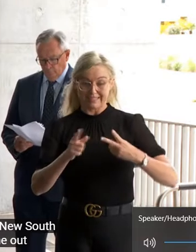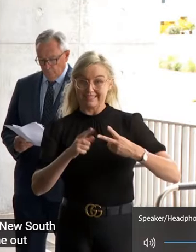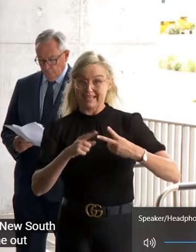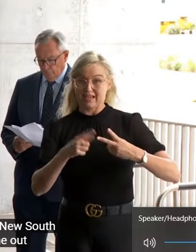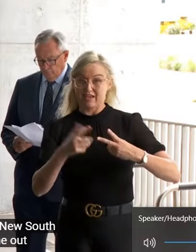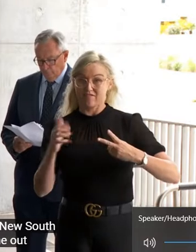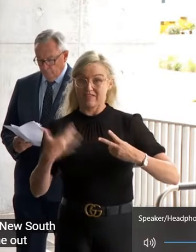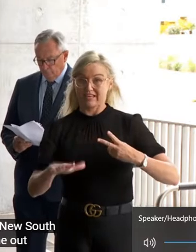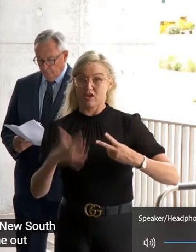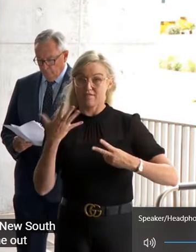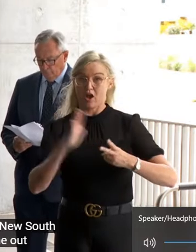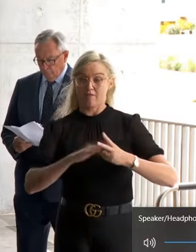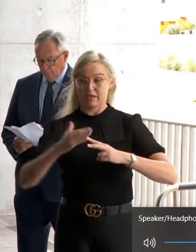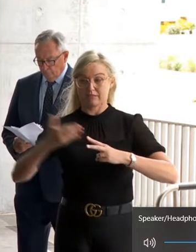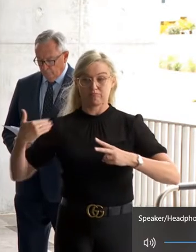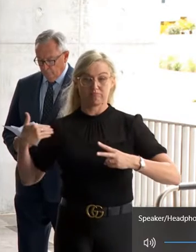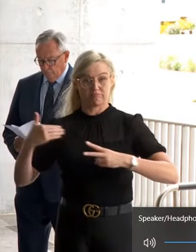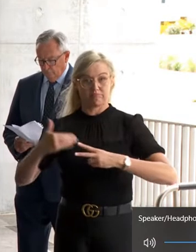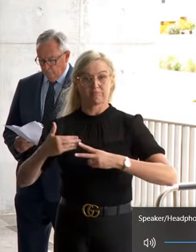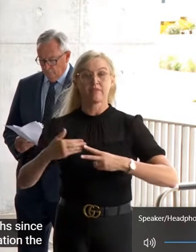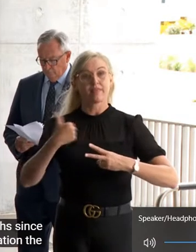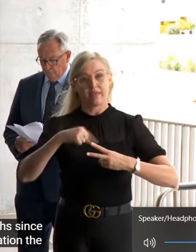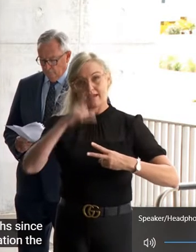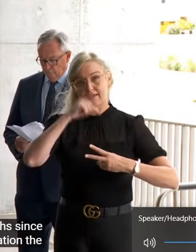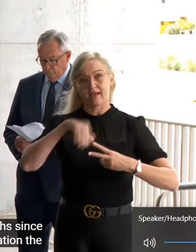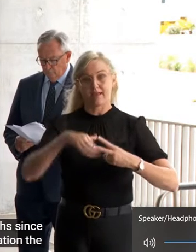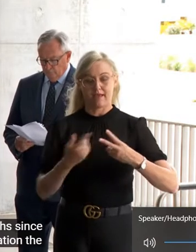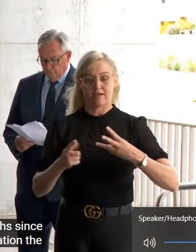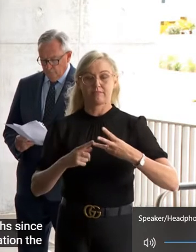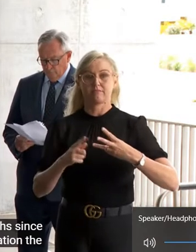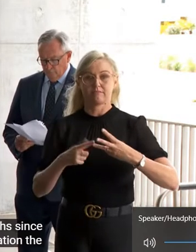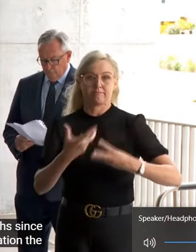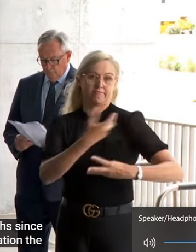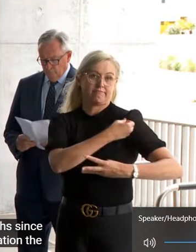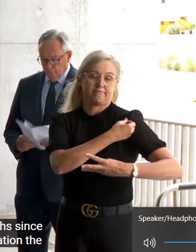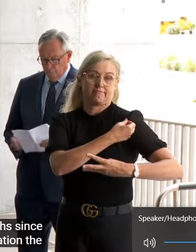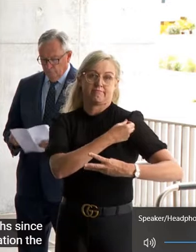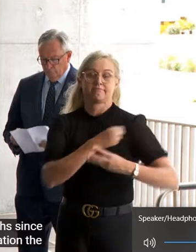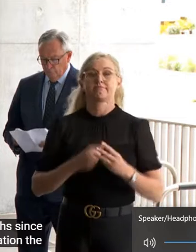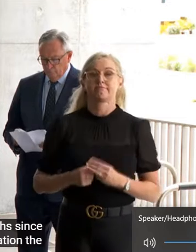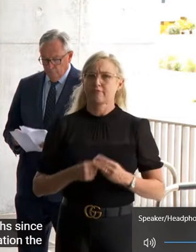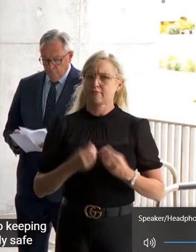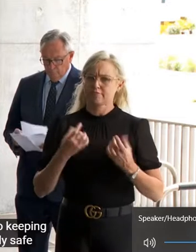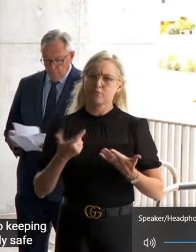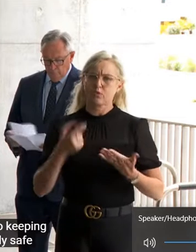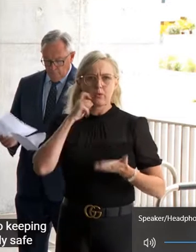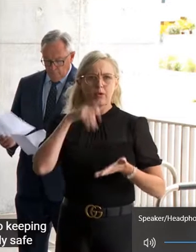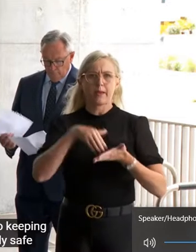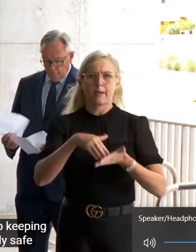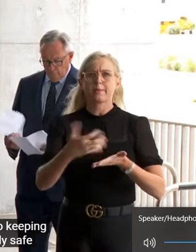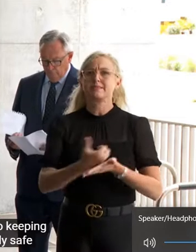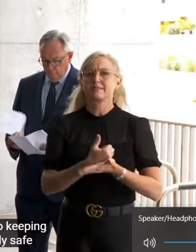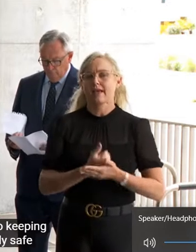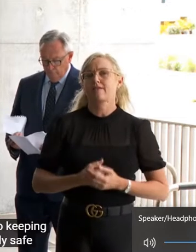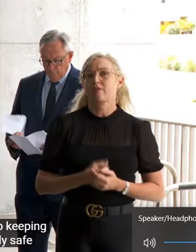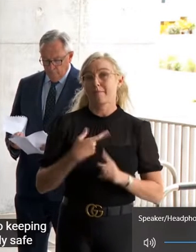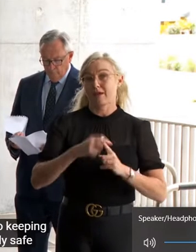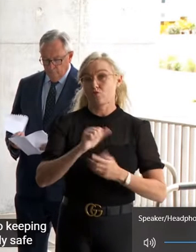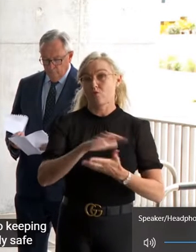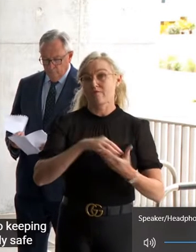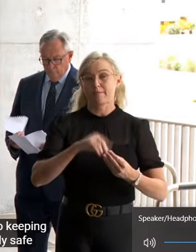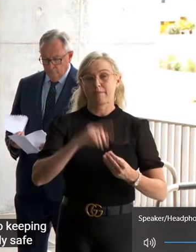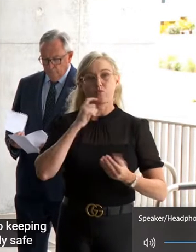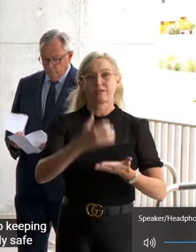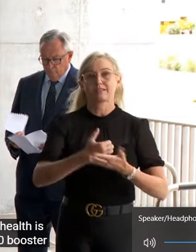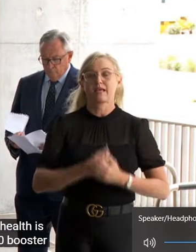since your second vaccination, the booster shot is key to keeping you and your family safe. And to see now that Health